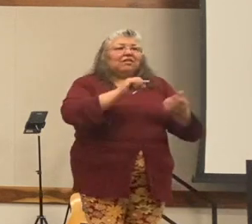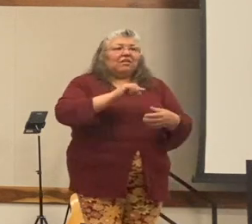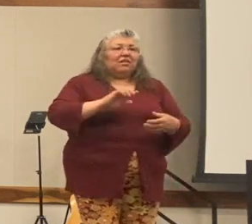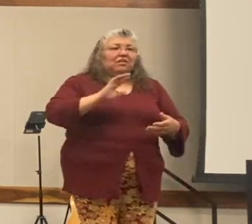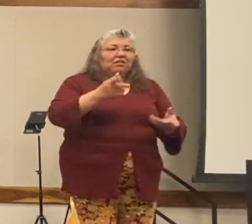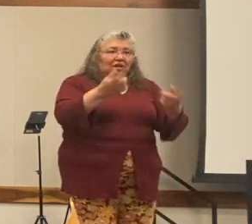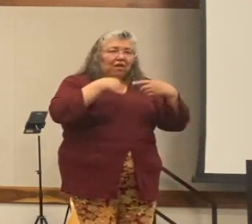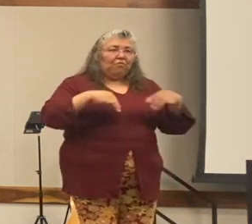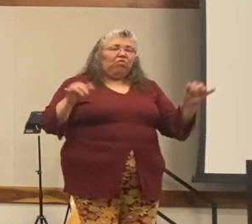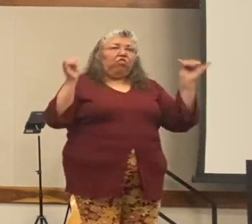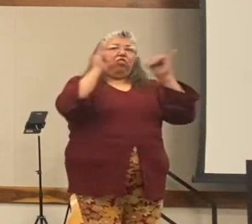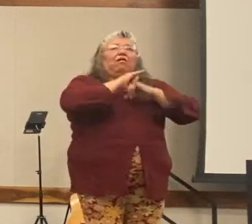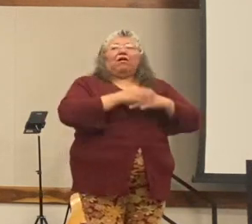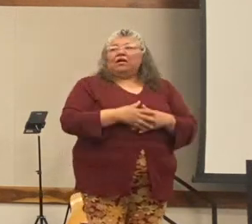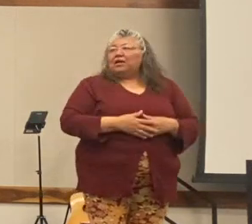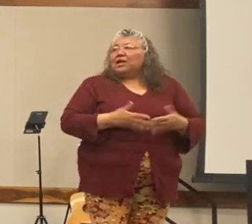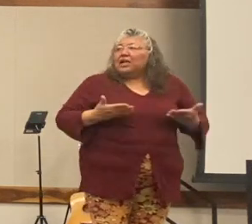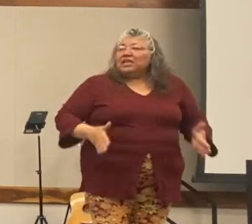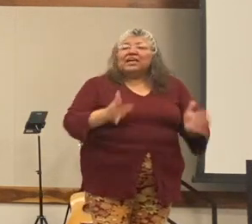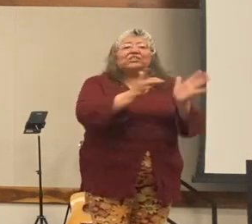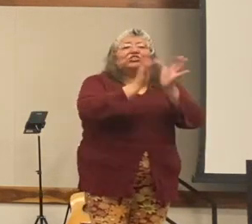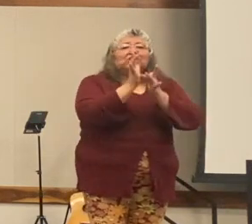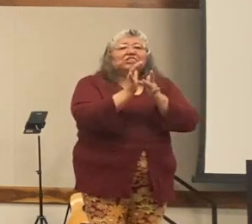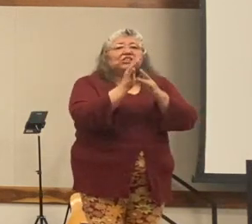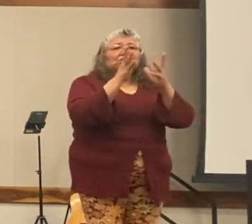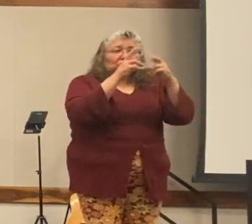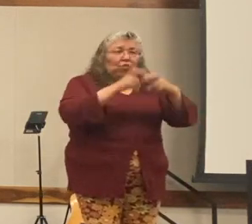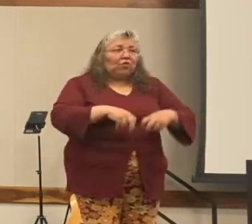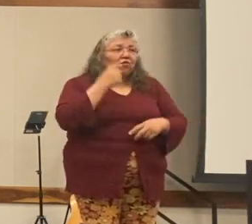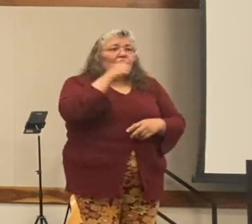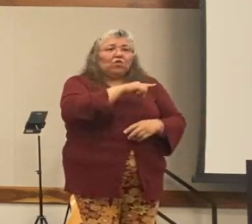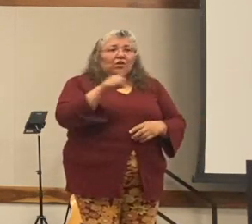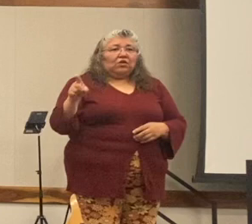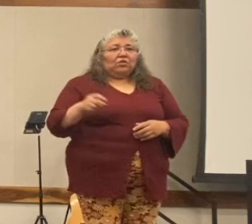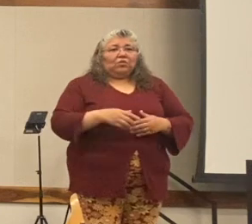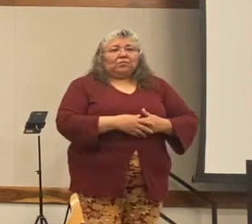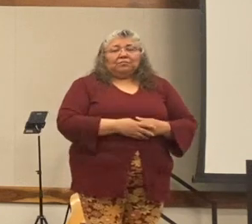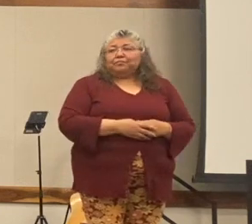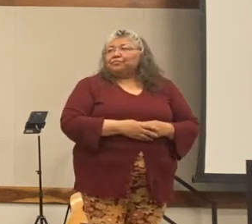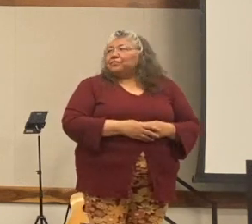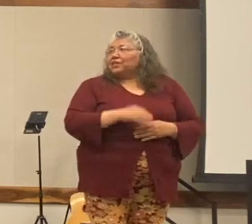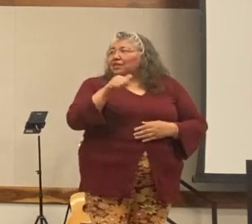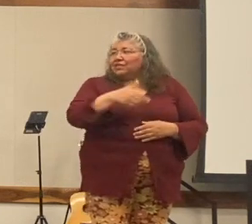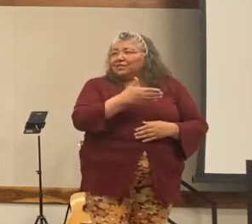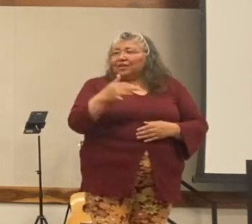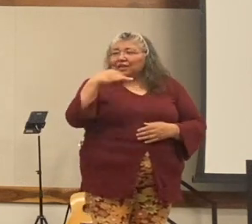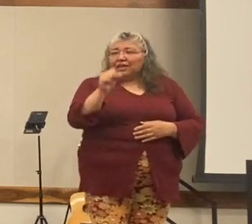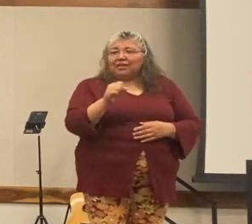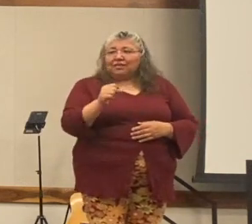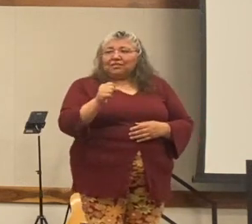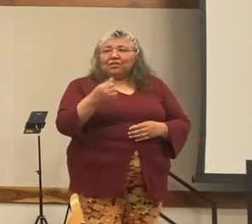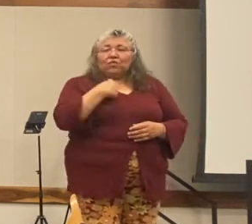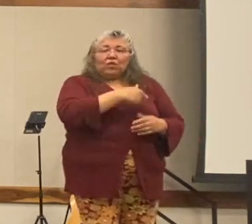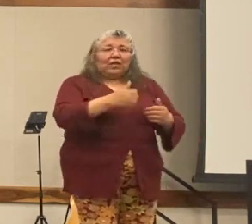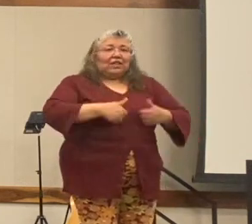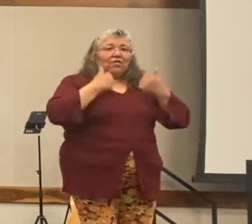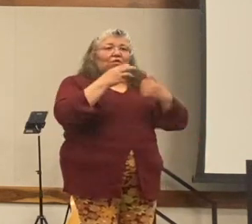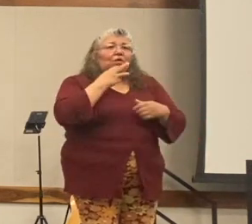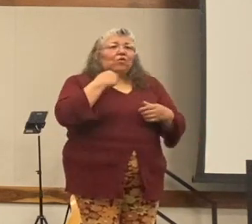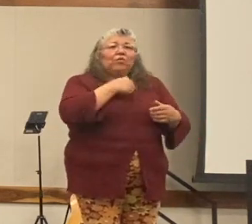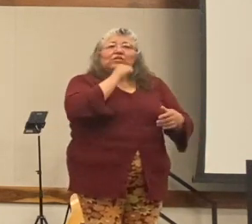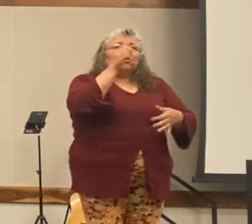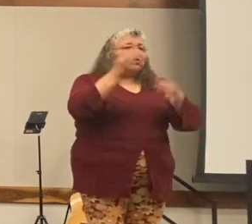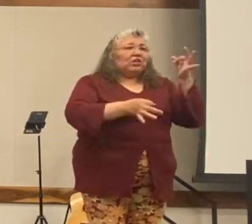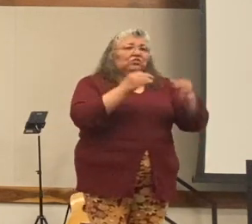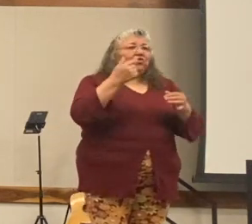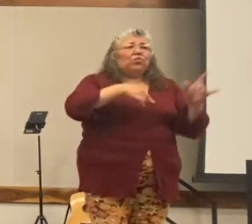up. And let Jesus sort it out. And the thing is that we living well, we don't judge you.